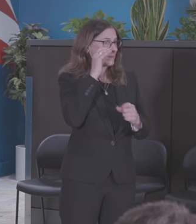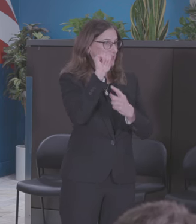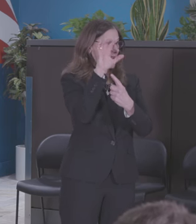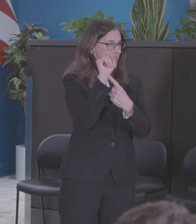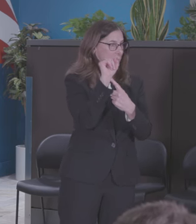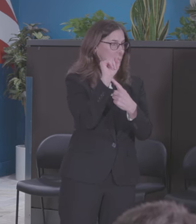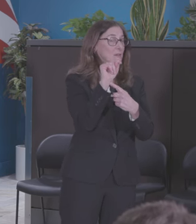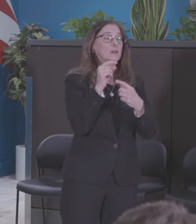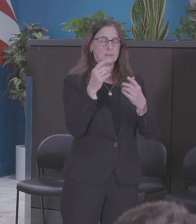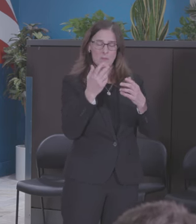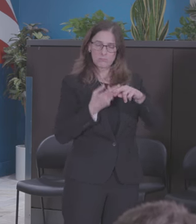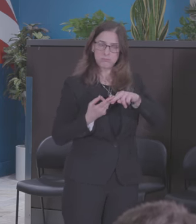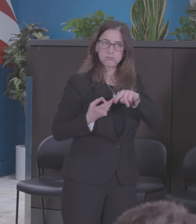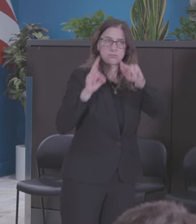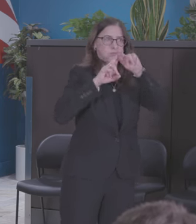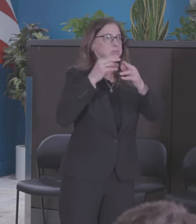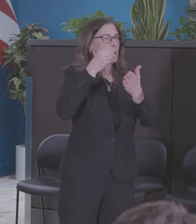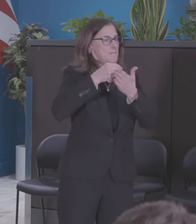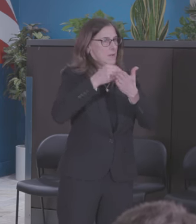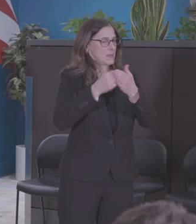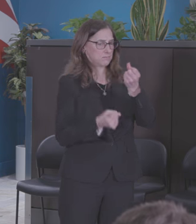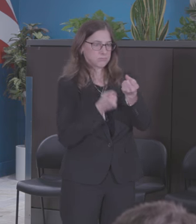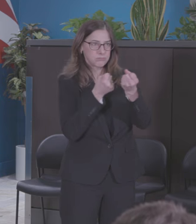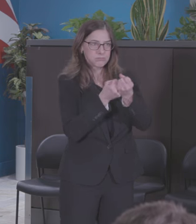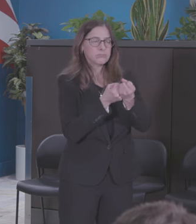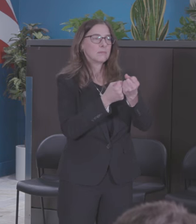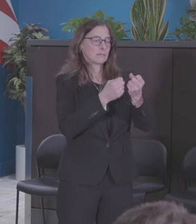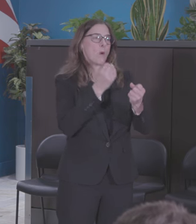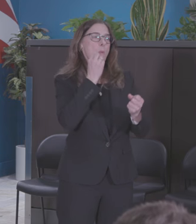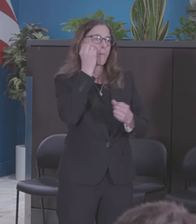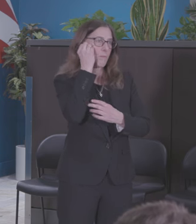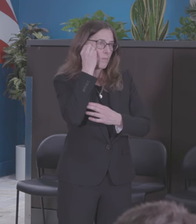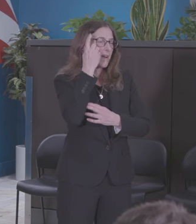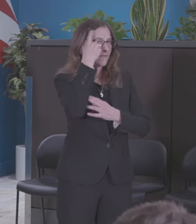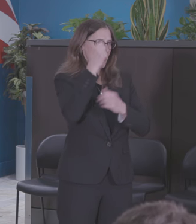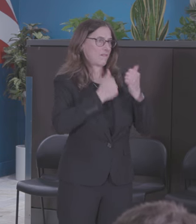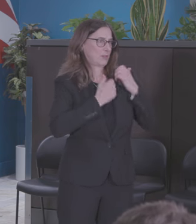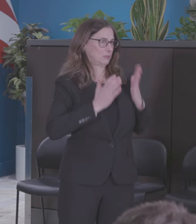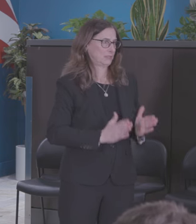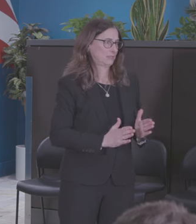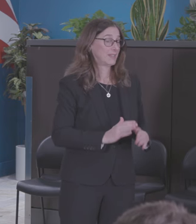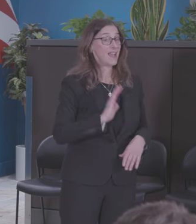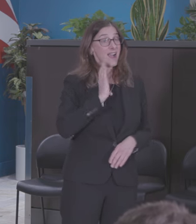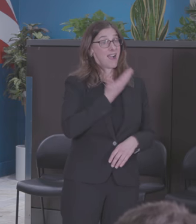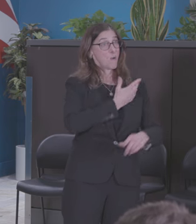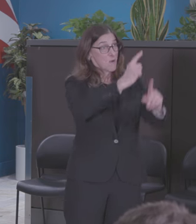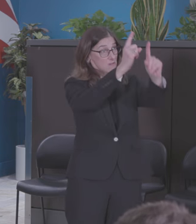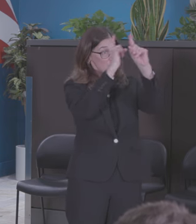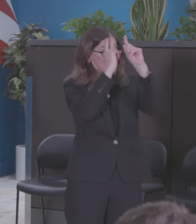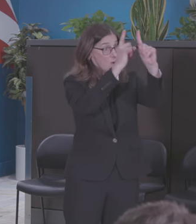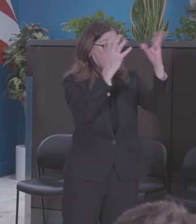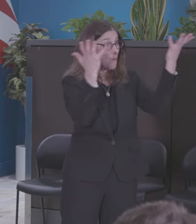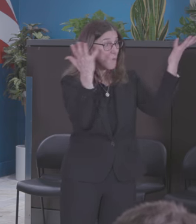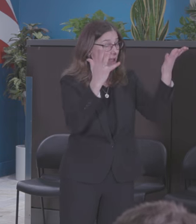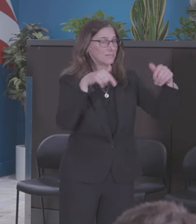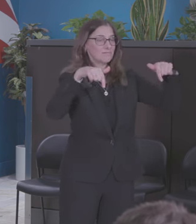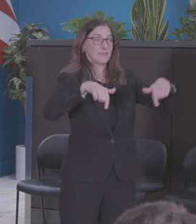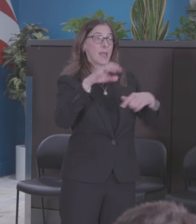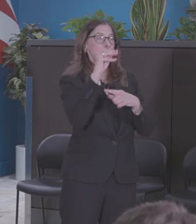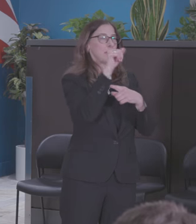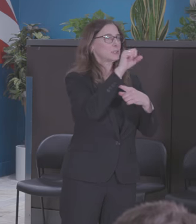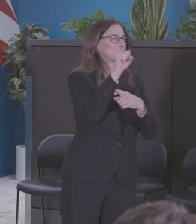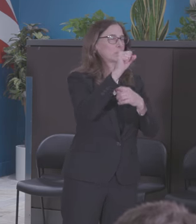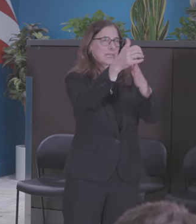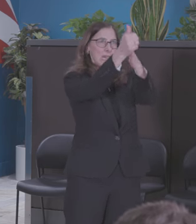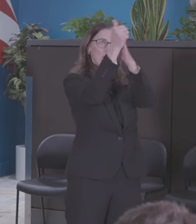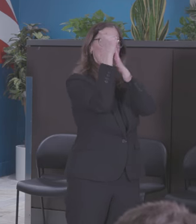increase funding for veterans housing. You see, our mission is to make Massachusetts the national leader in veterans services.